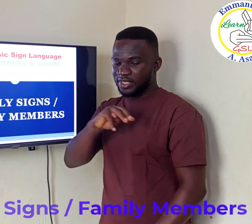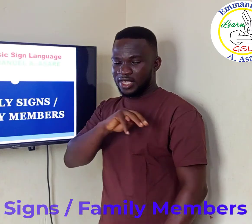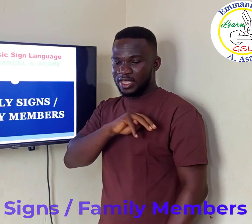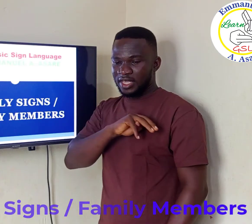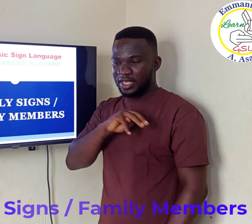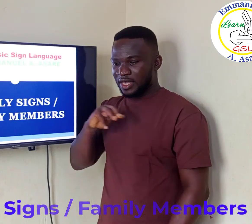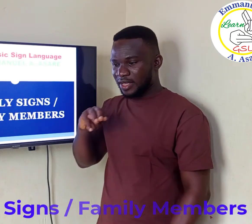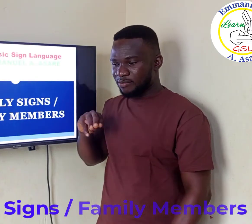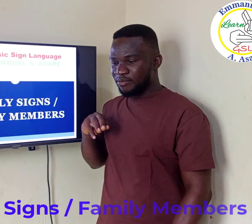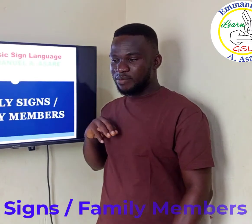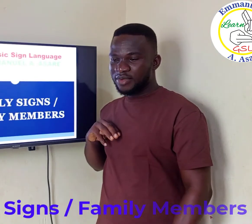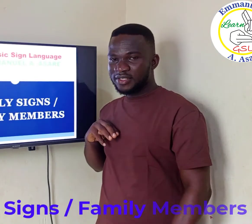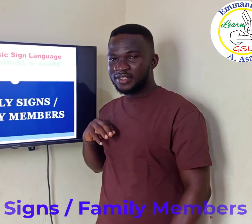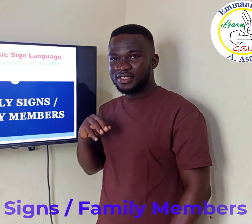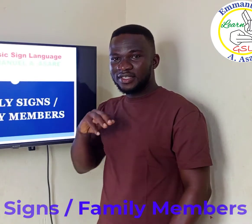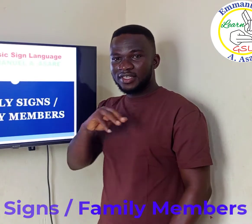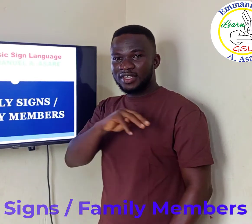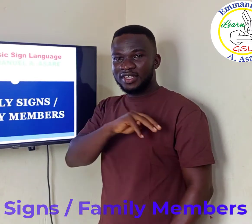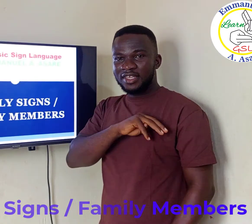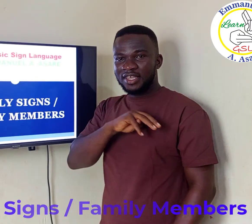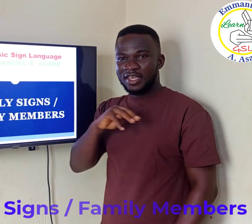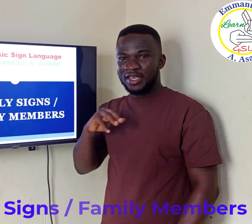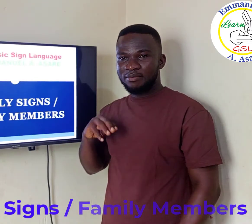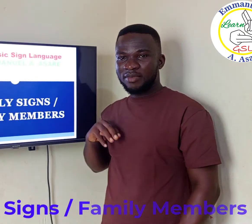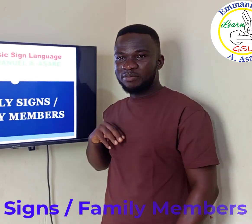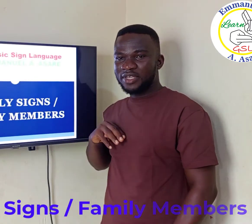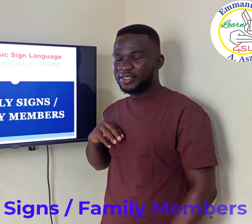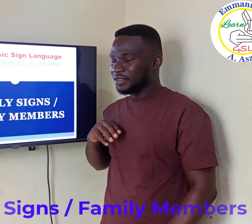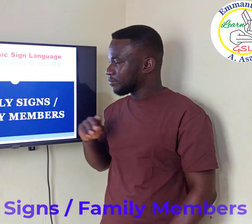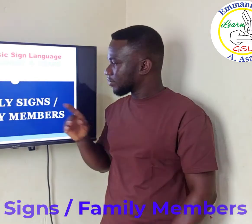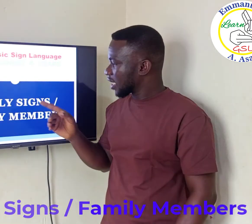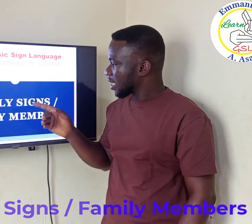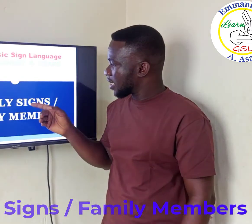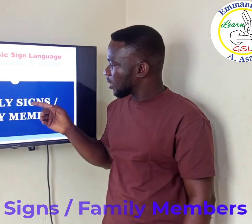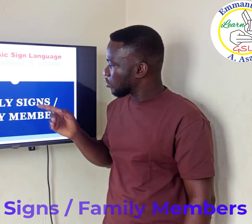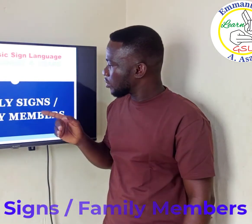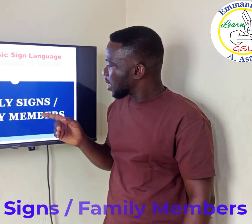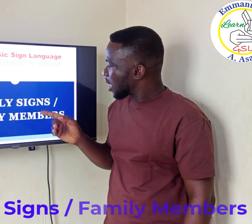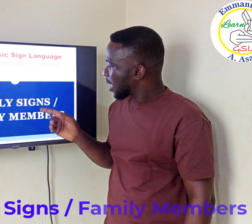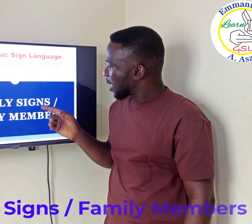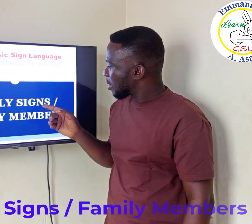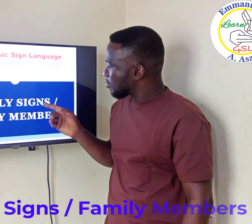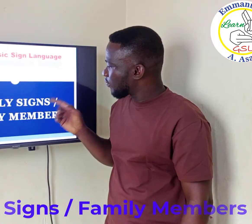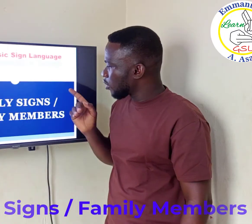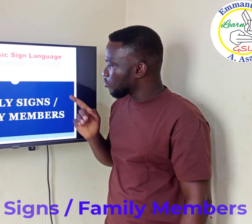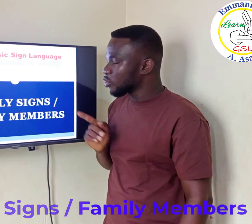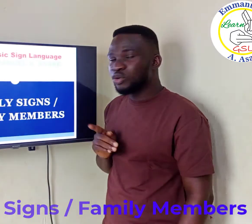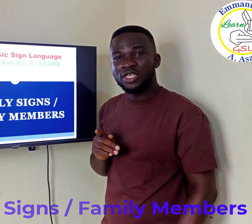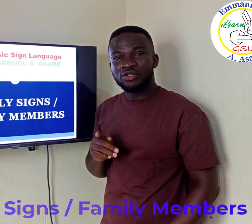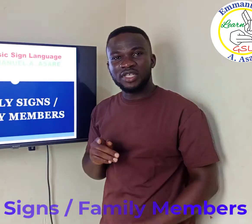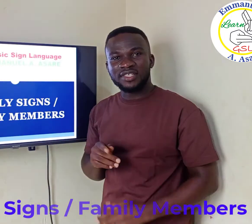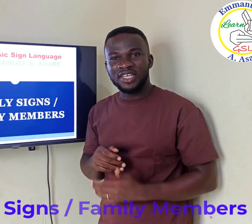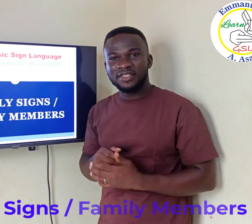say members. Members. Now, before we go into this